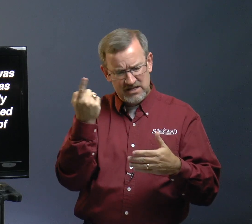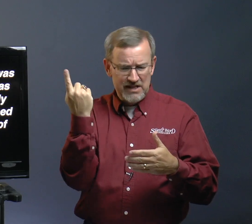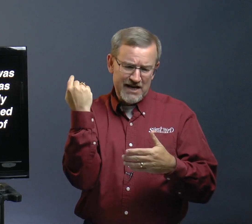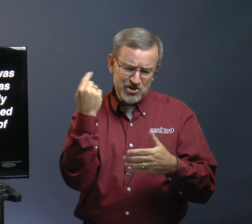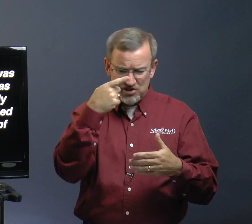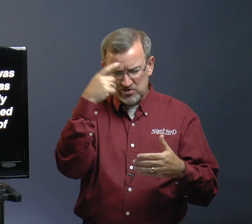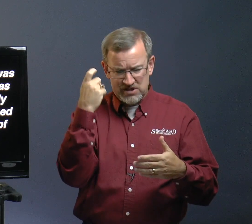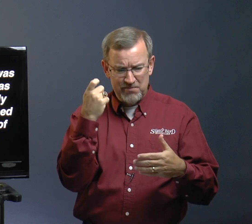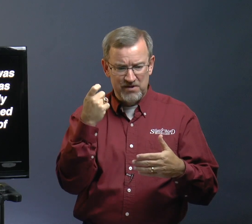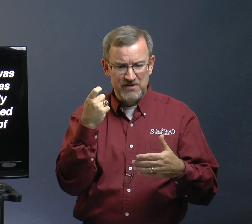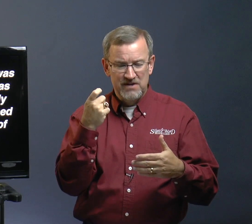last year summer,